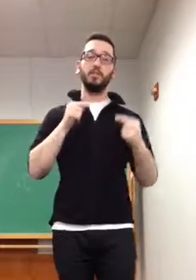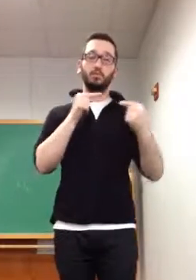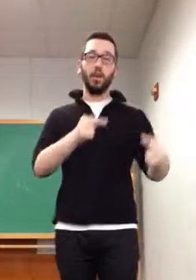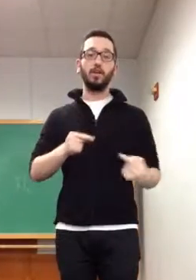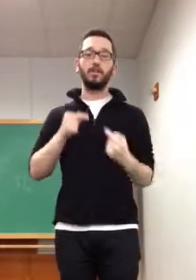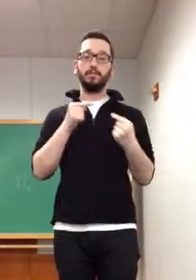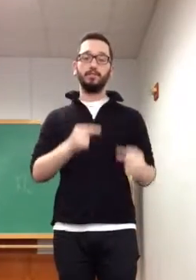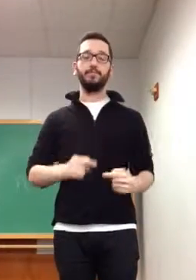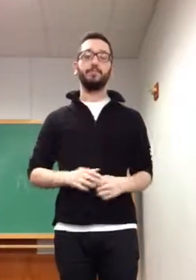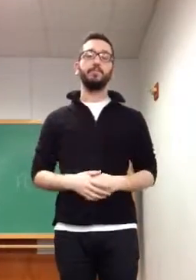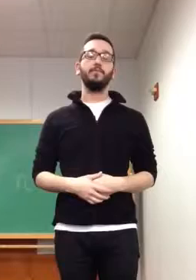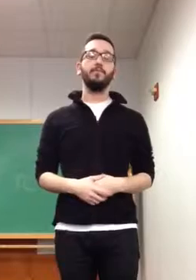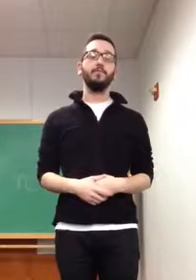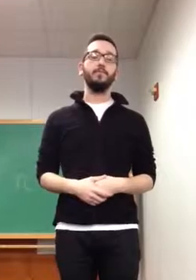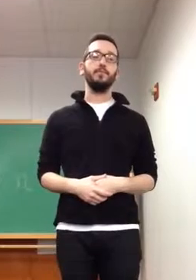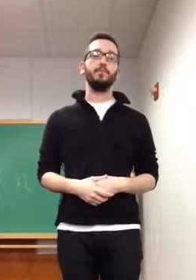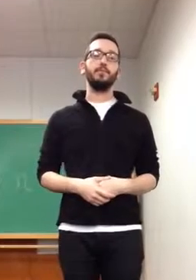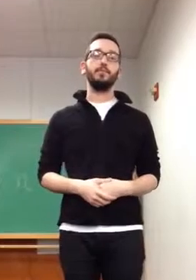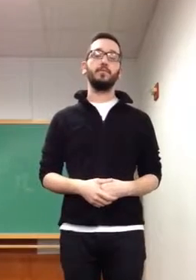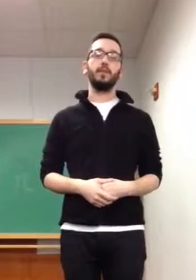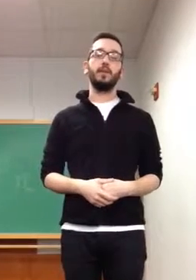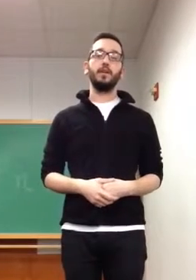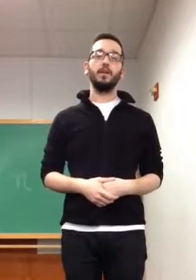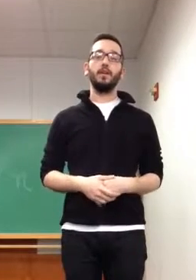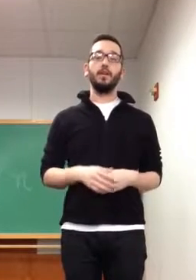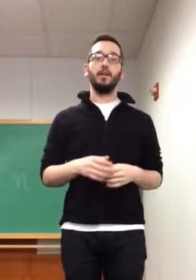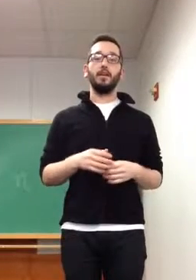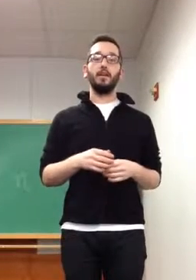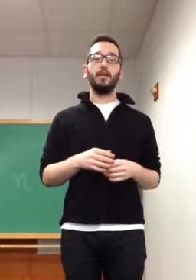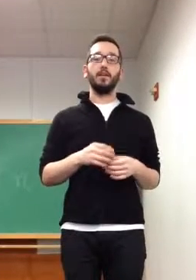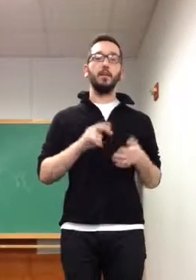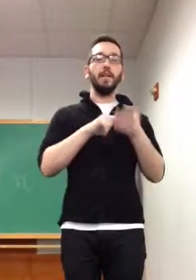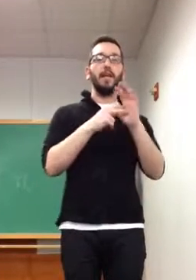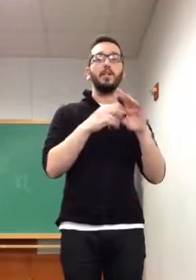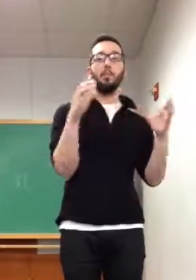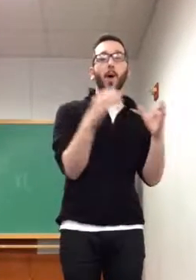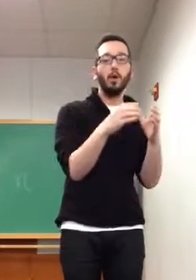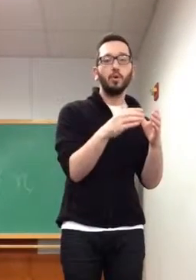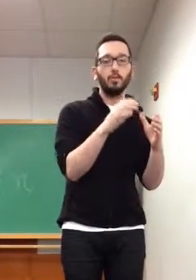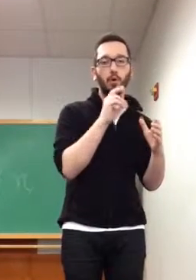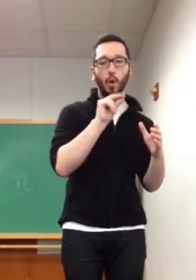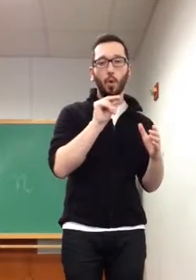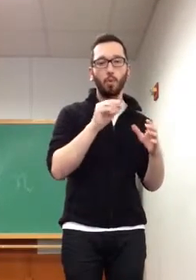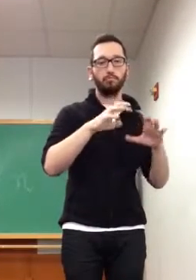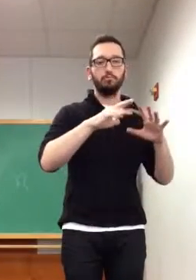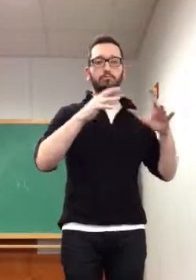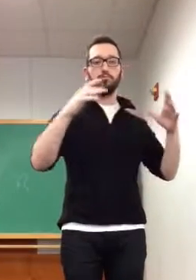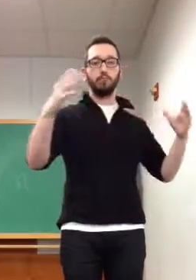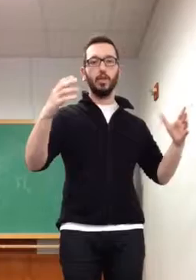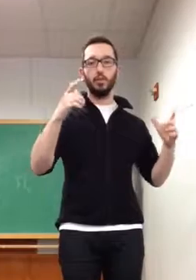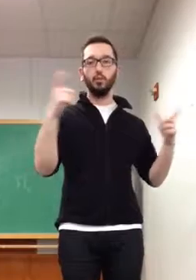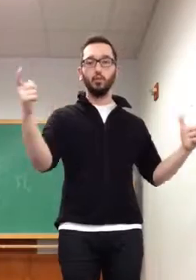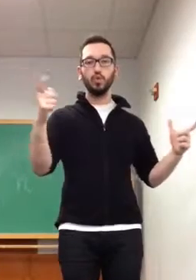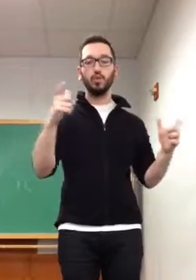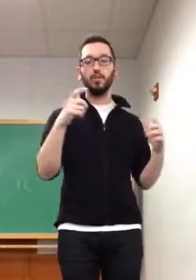least. And we're talking about 10,000 plus teachers nationwide who had to do this, in addition to coaching